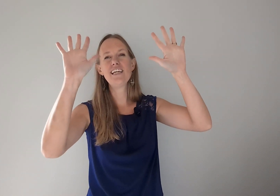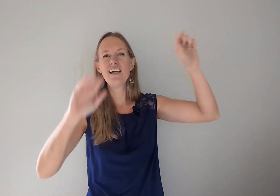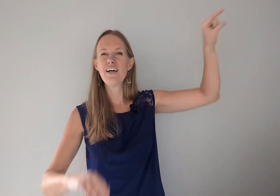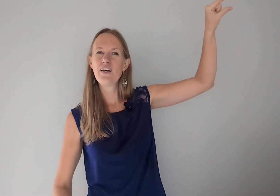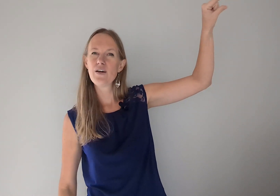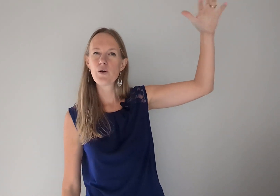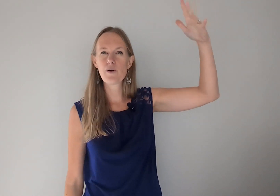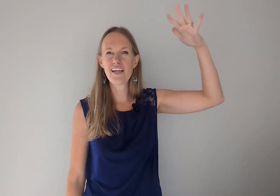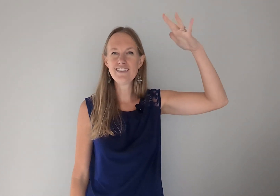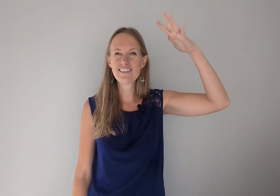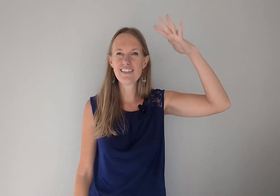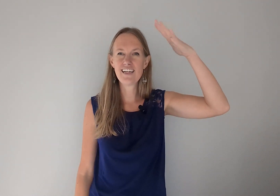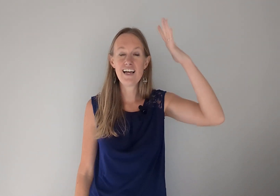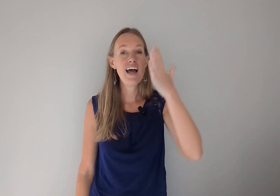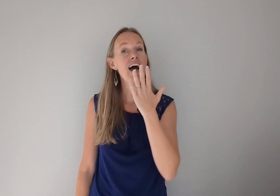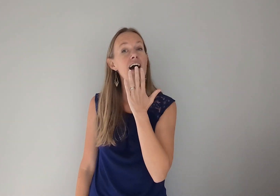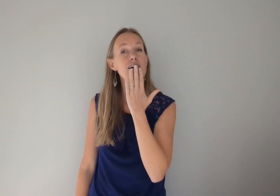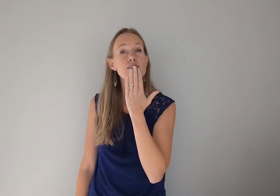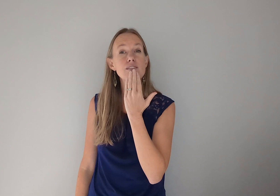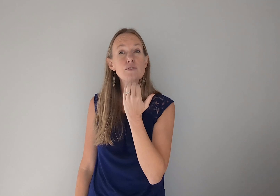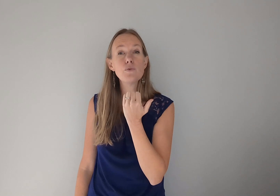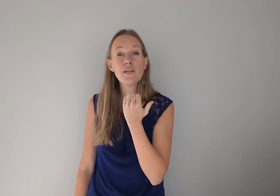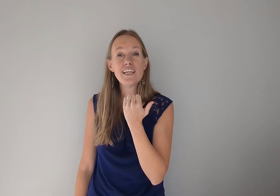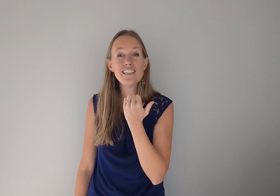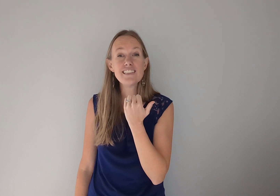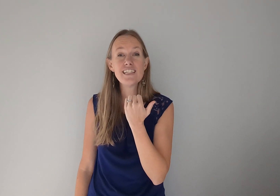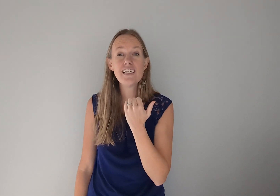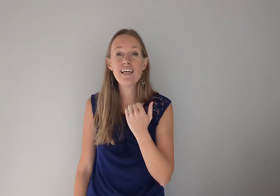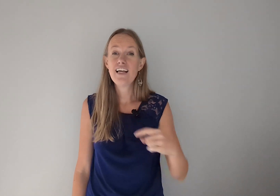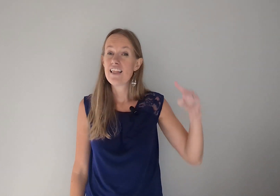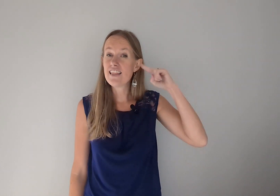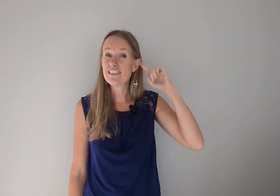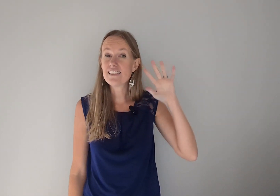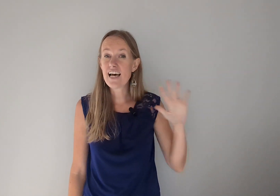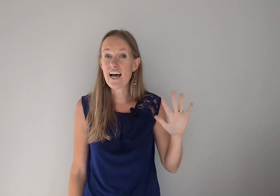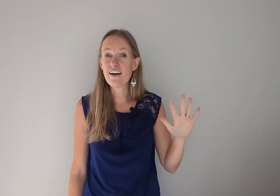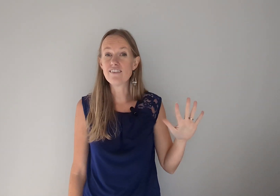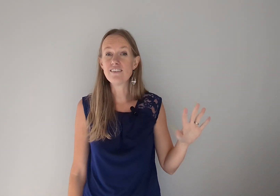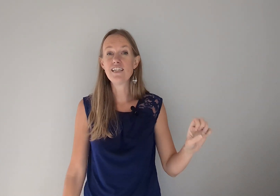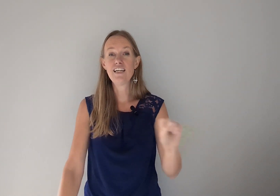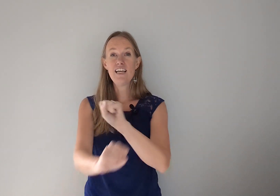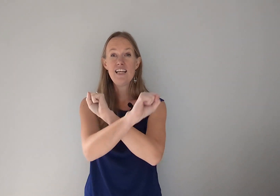Amazing Grace, how sweet the sound